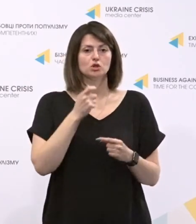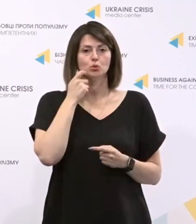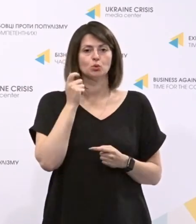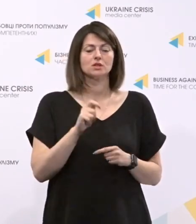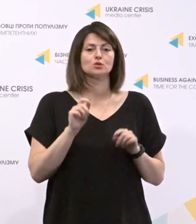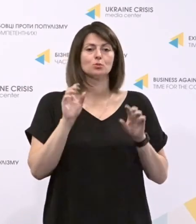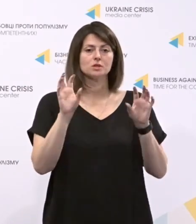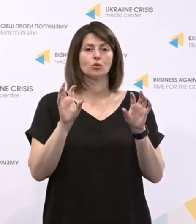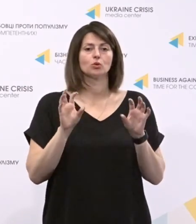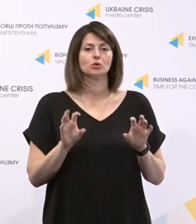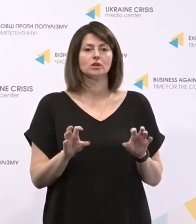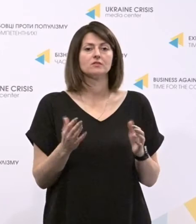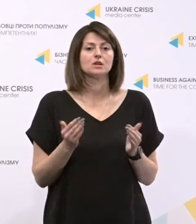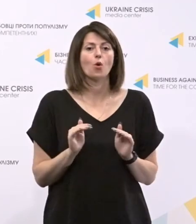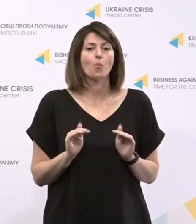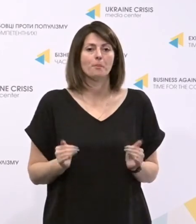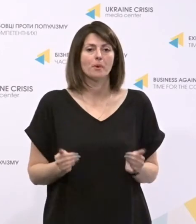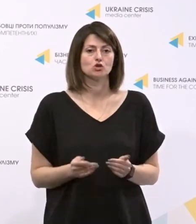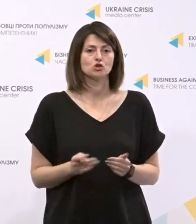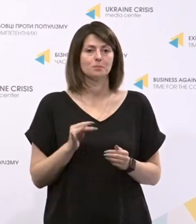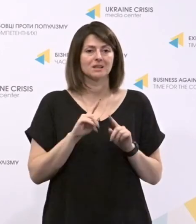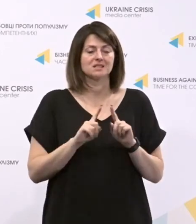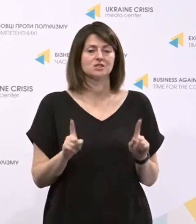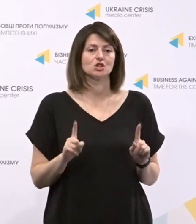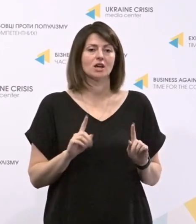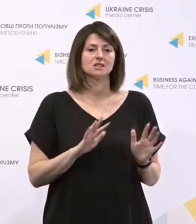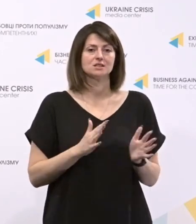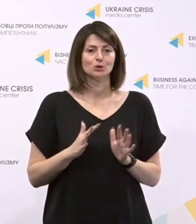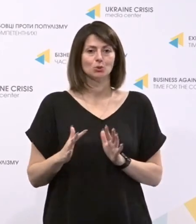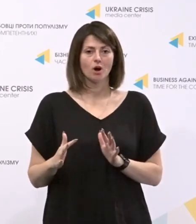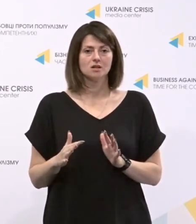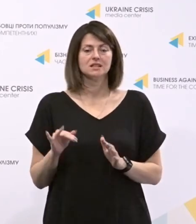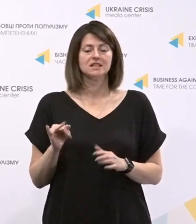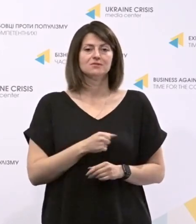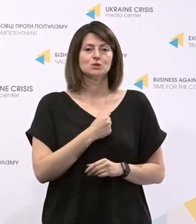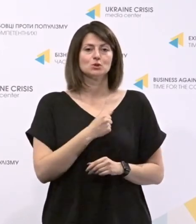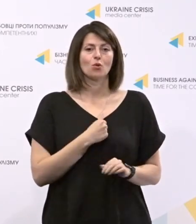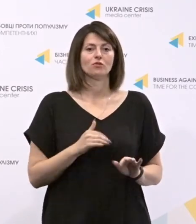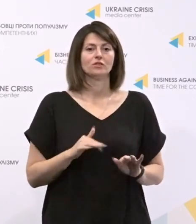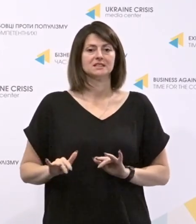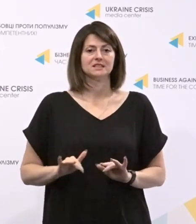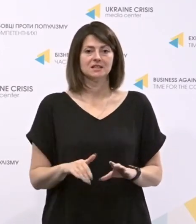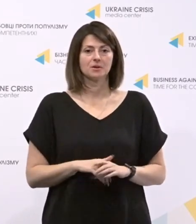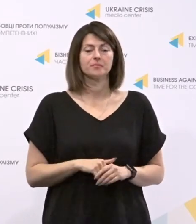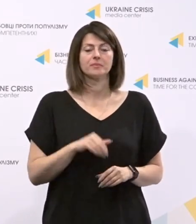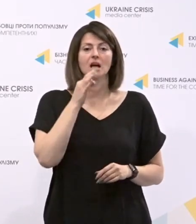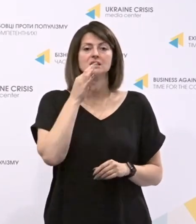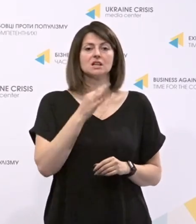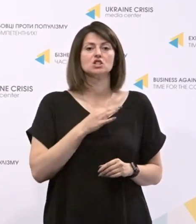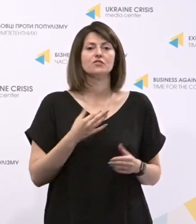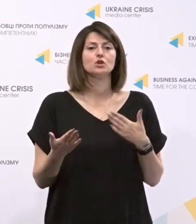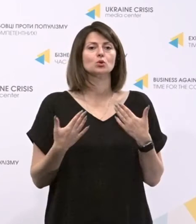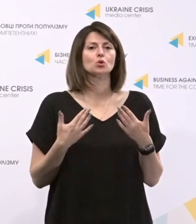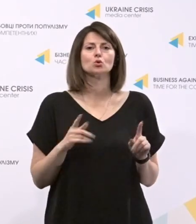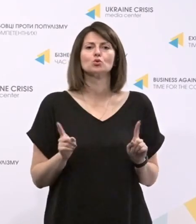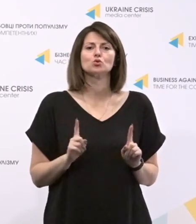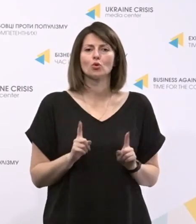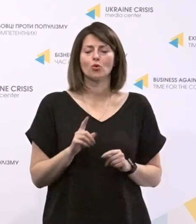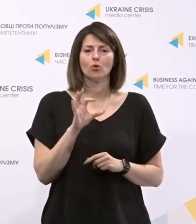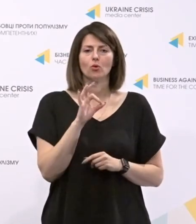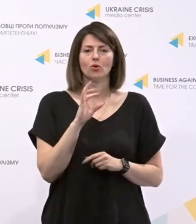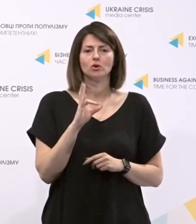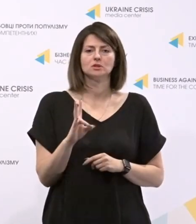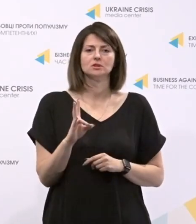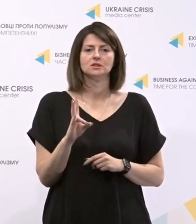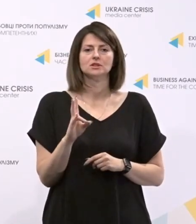of movement for residents of Kyiv, and this is counter to the Ukrainian legislation because it's only possible to do